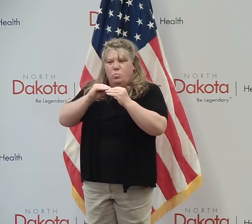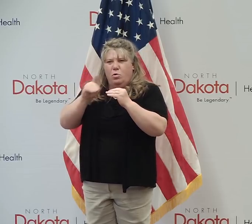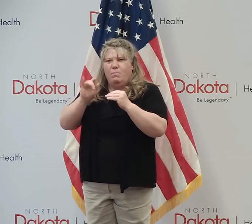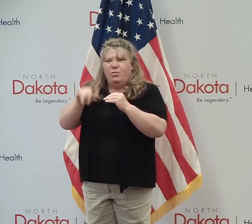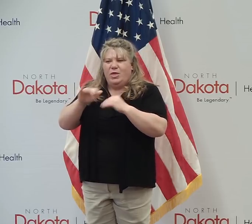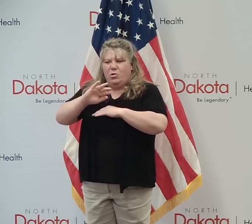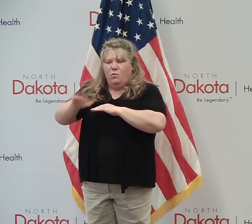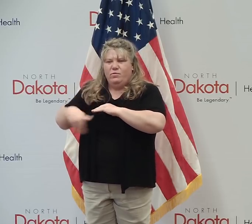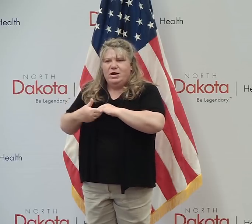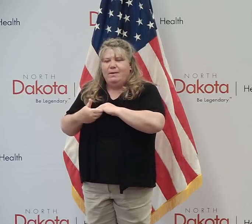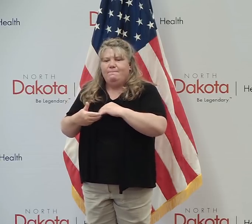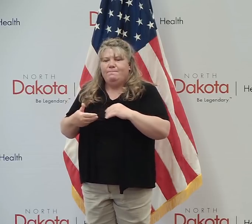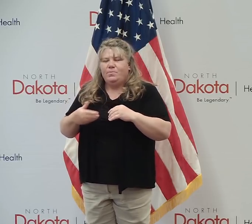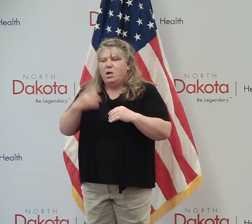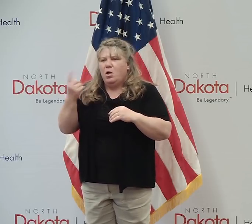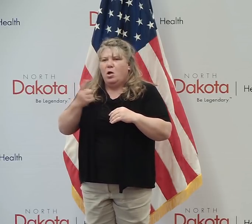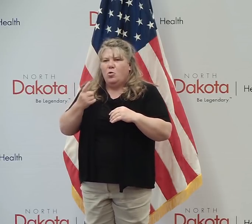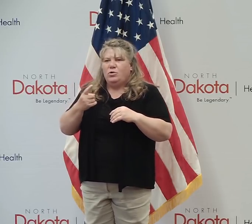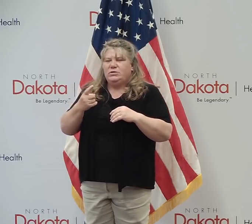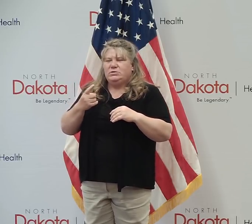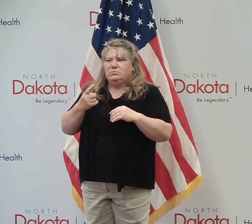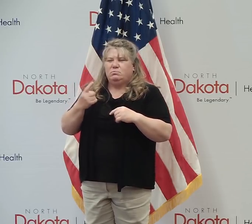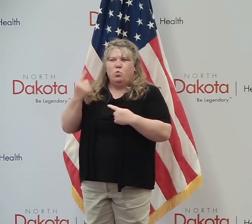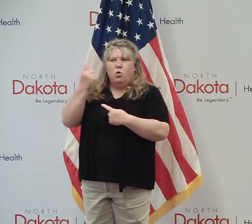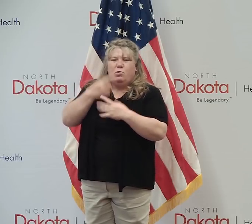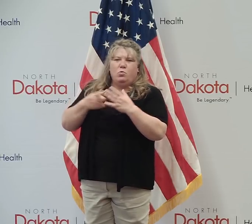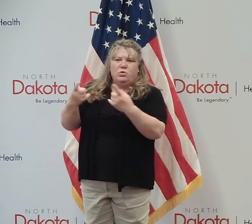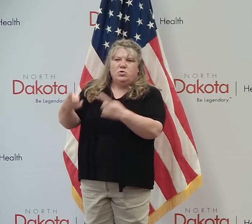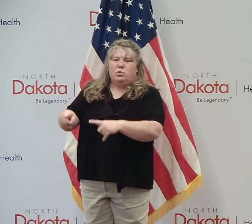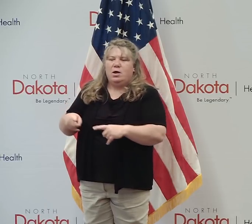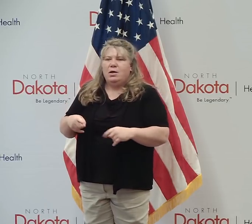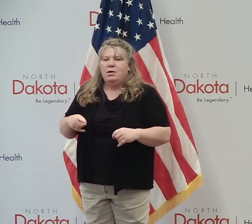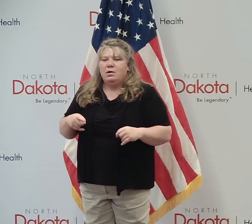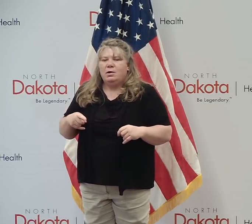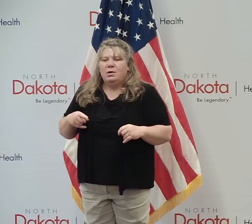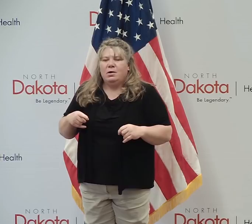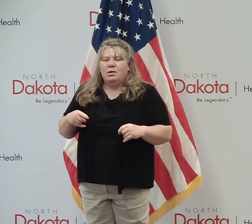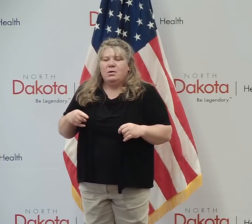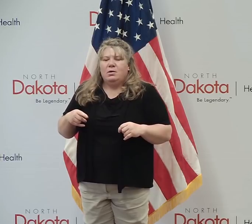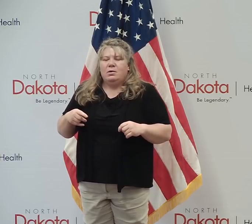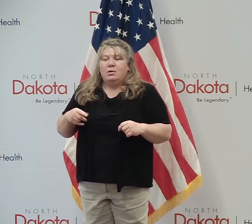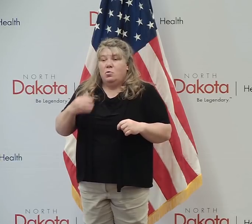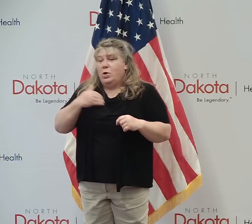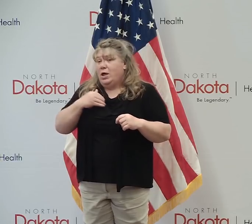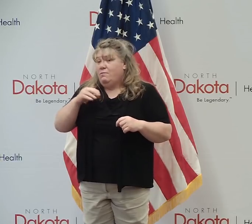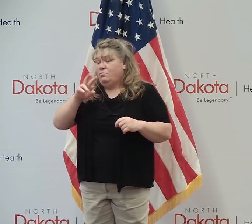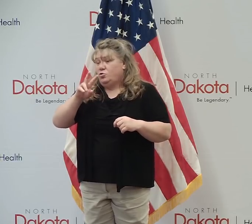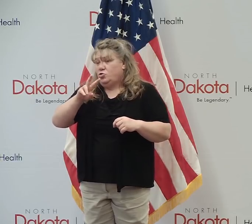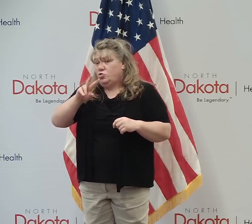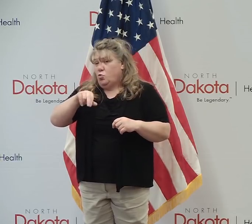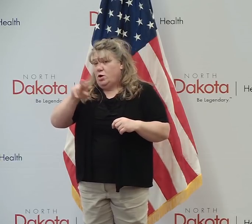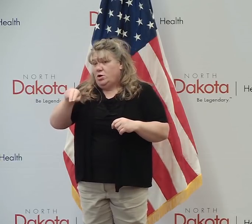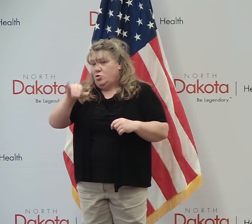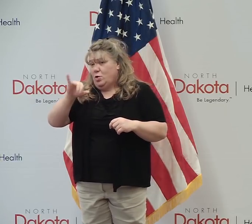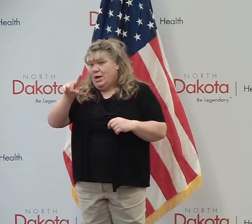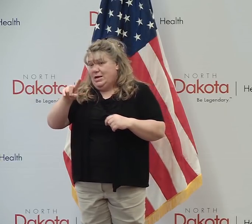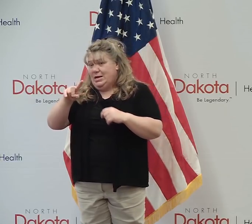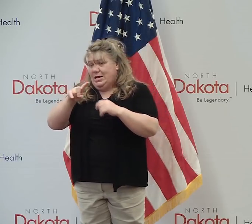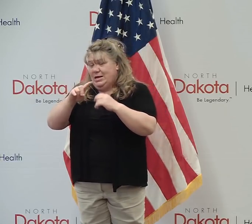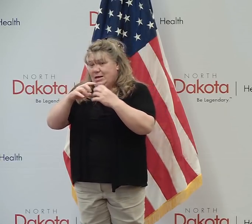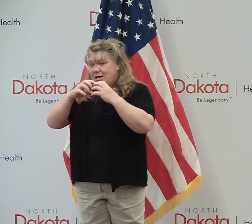it overnight. Always staying curious, but the we have 22 of the ID Now